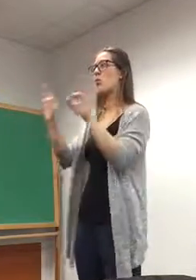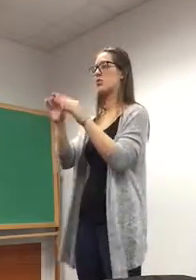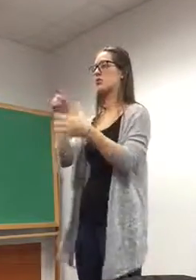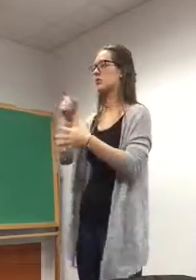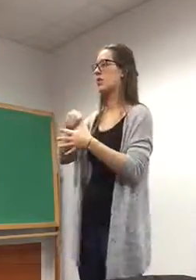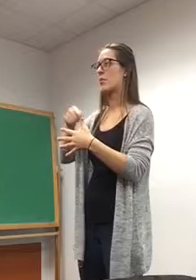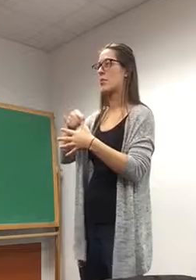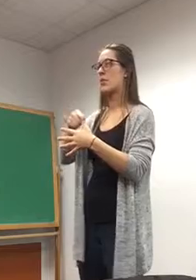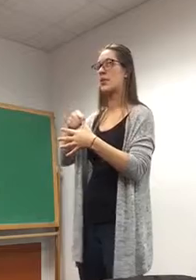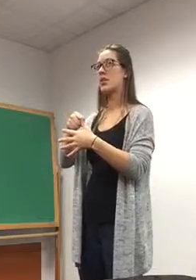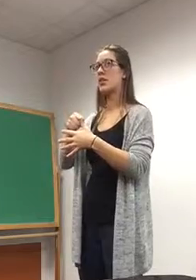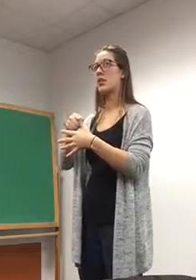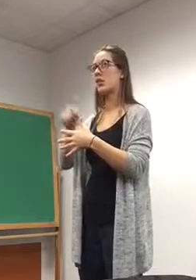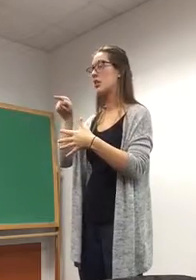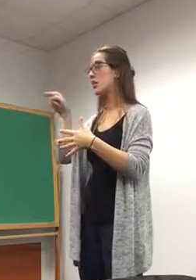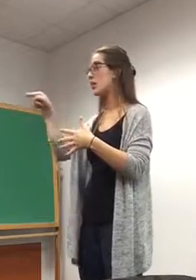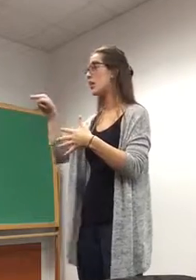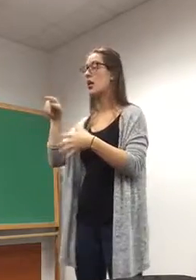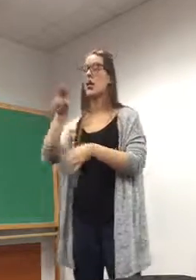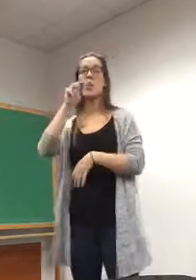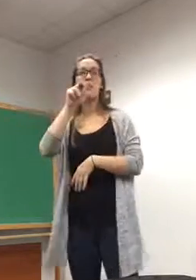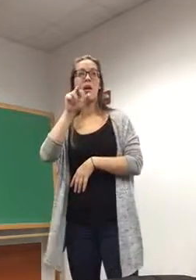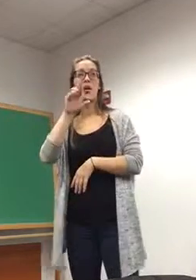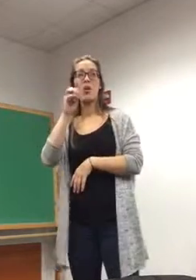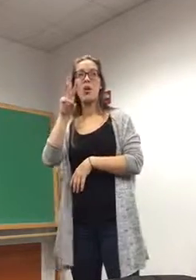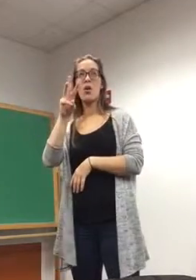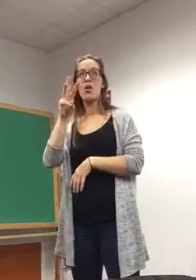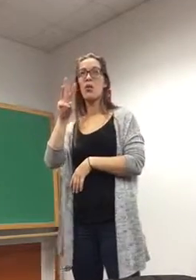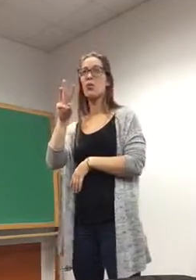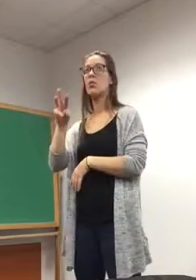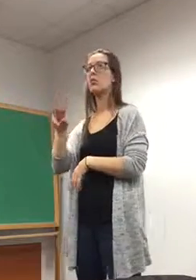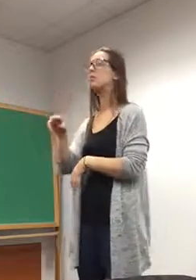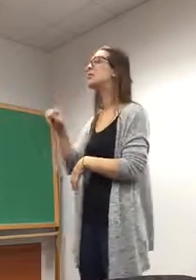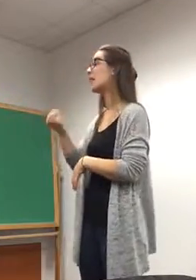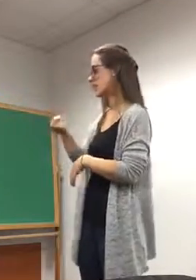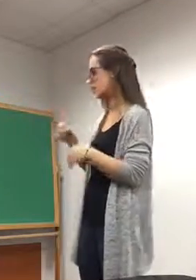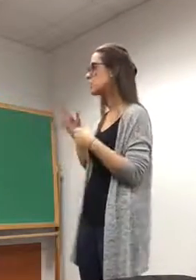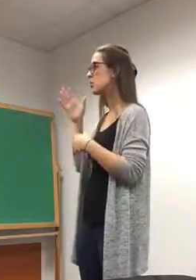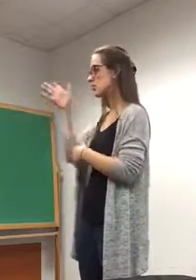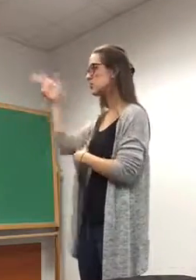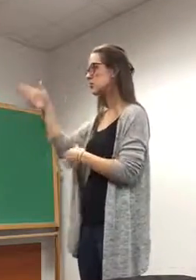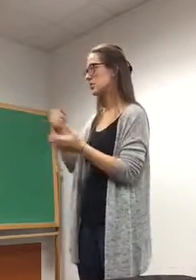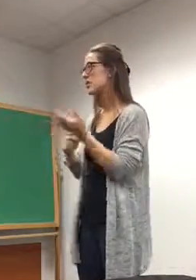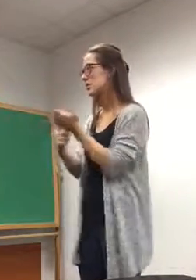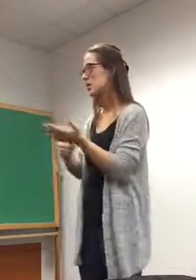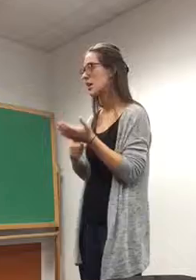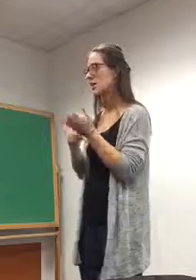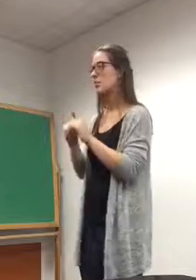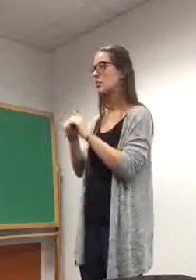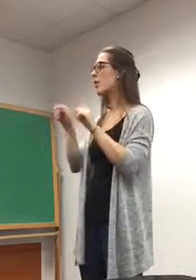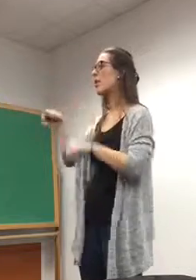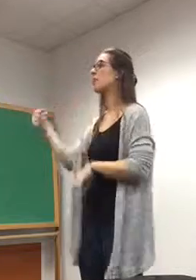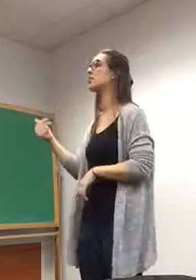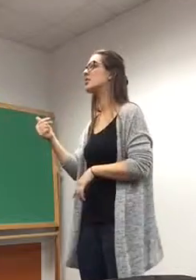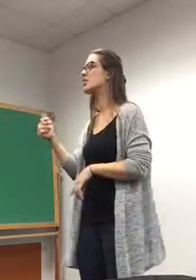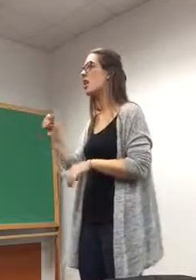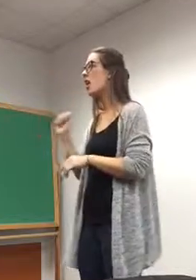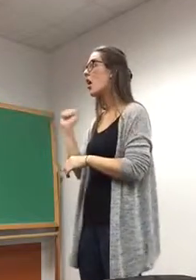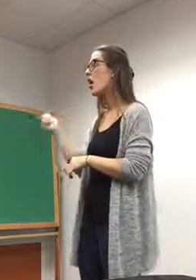talk about that in a minute. Hold that thought. Anybody else? I think in general, the ballpark idea would be all those minerals that we talked about. Elastic